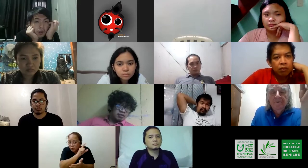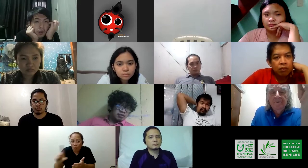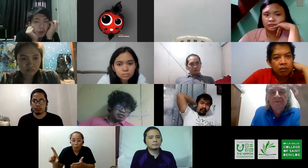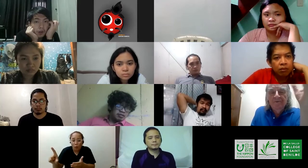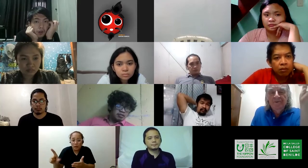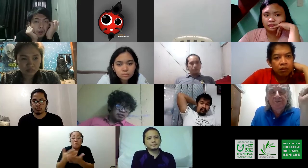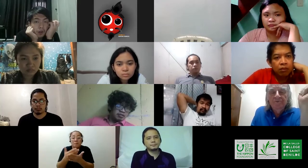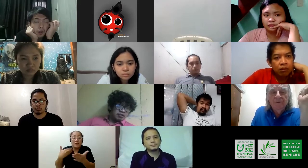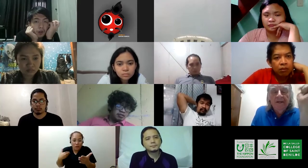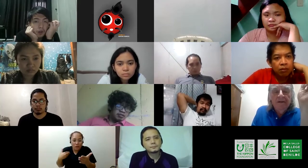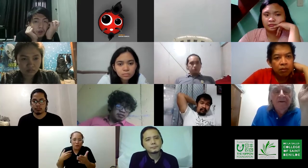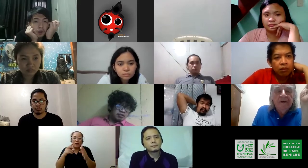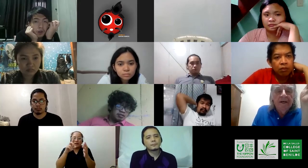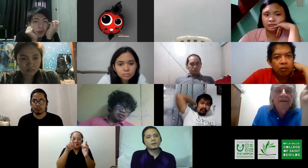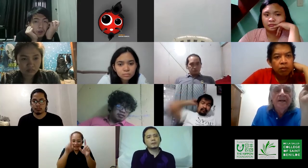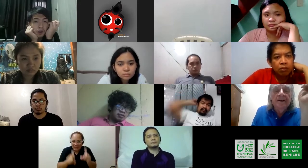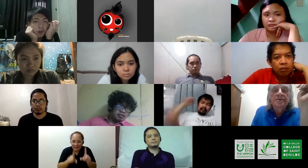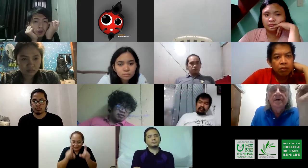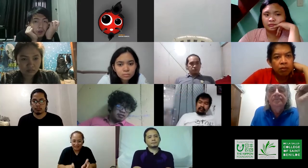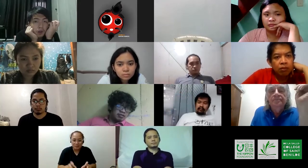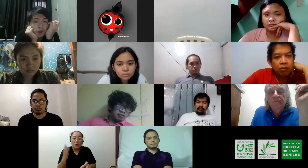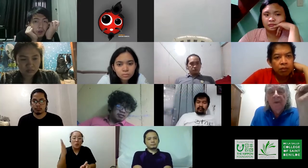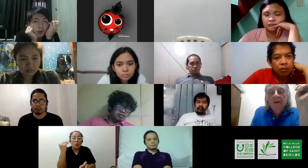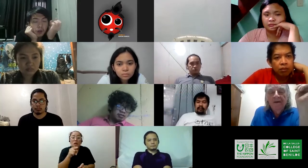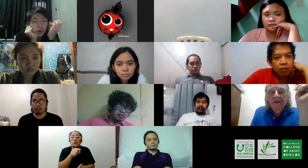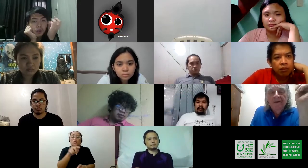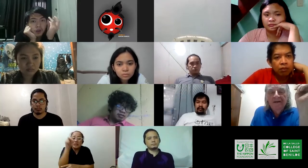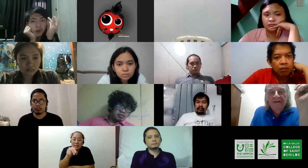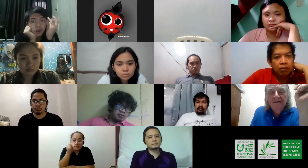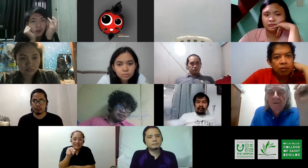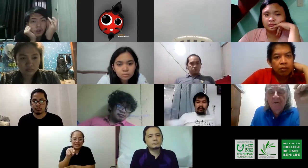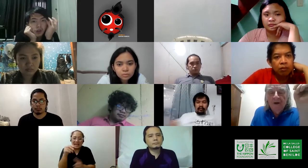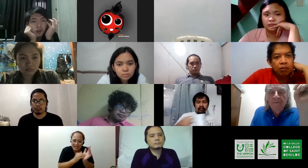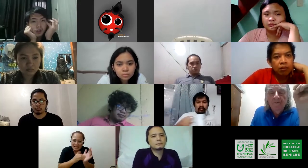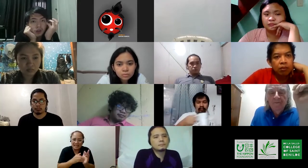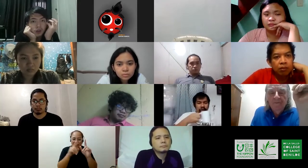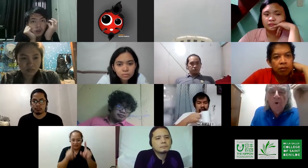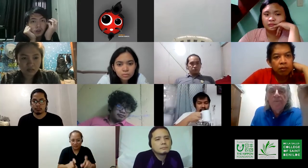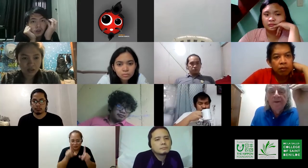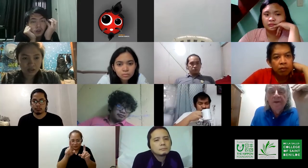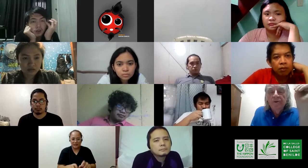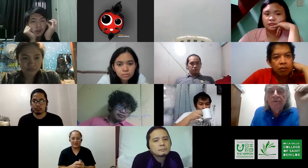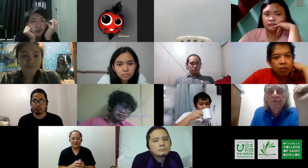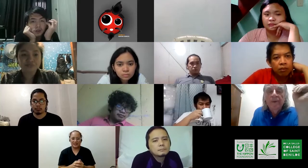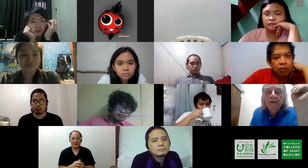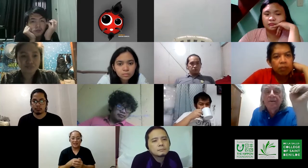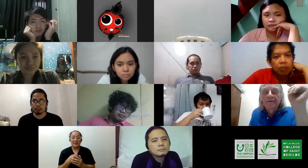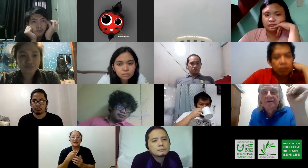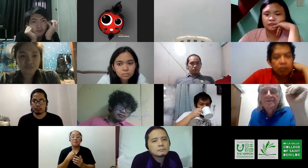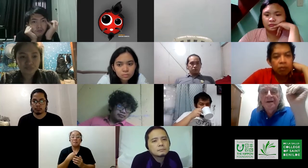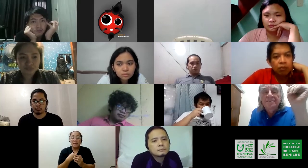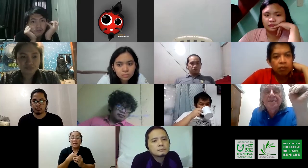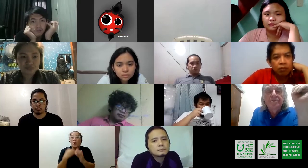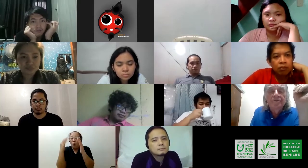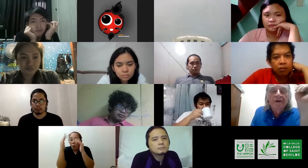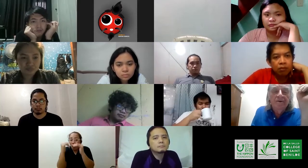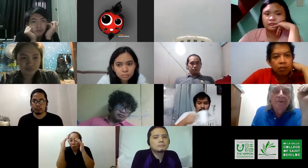know, you shouldn't really need to take the test again. So I'm hoping that you'll do better on this test than you did on the